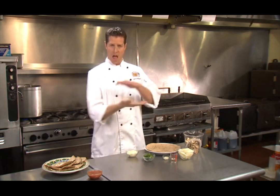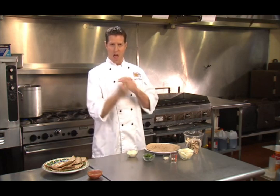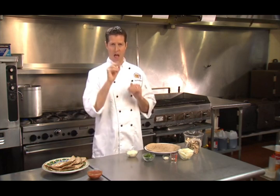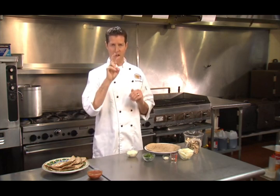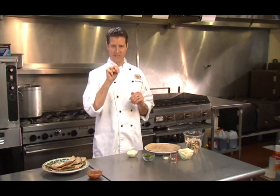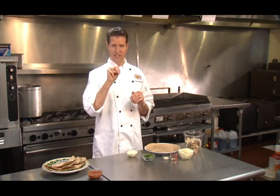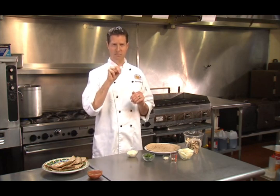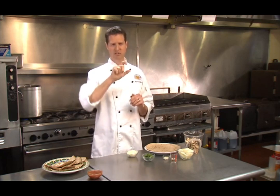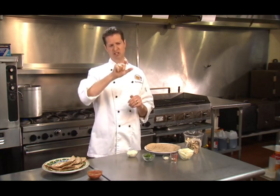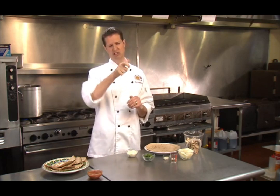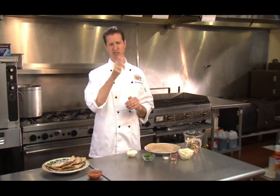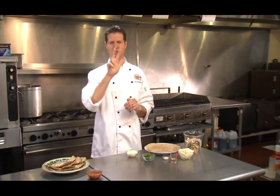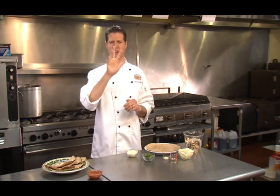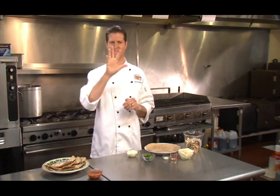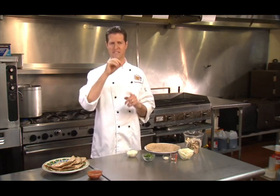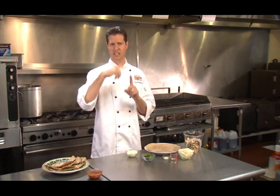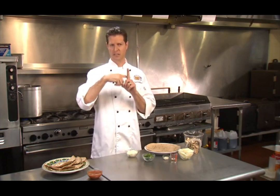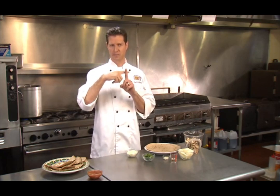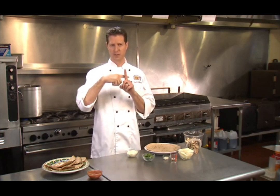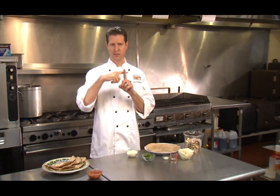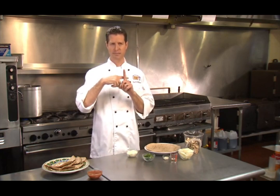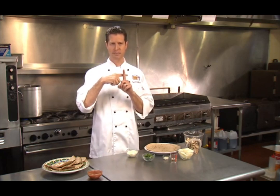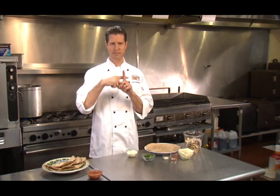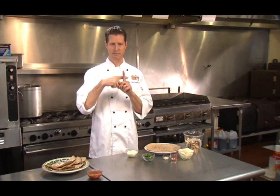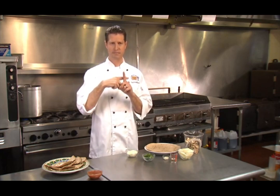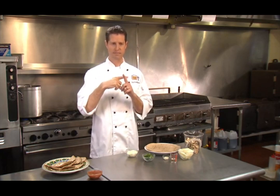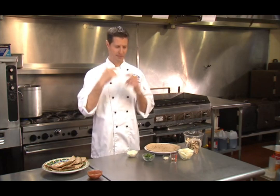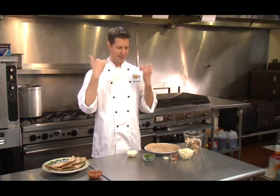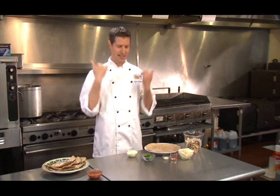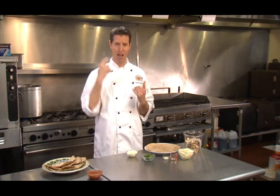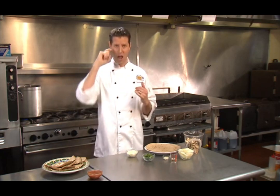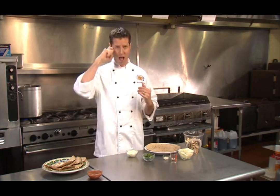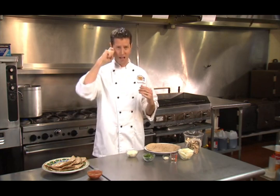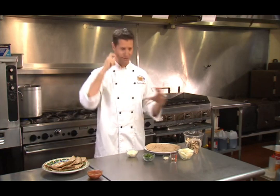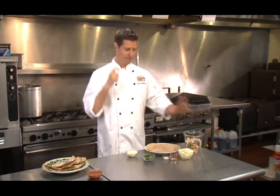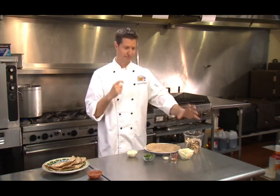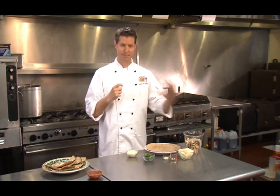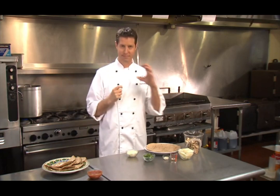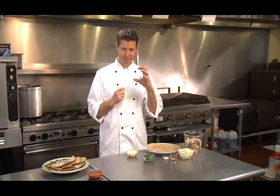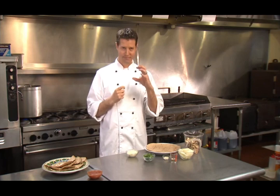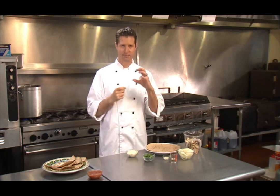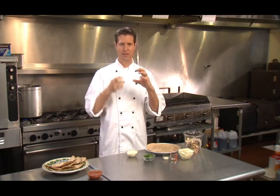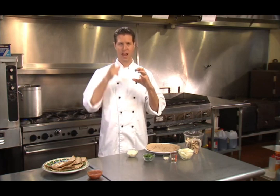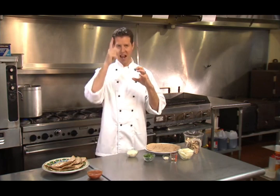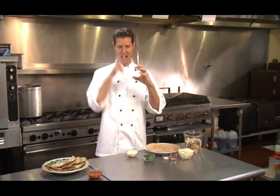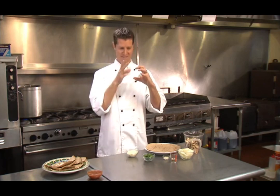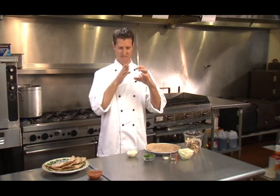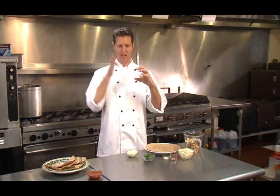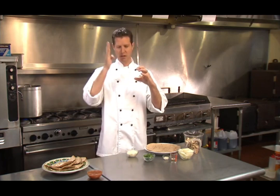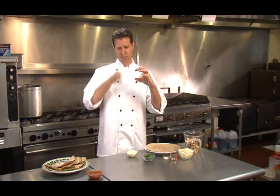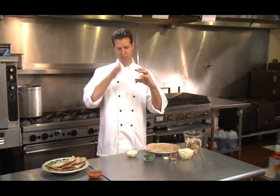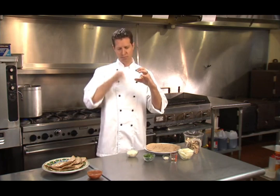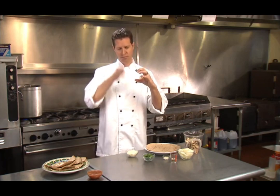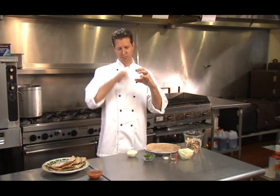Preheat oven to 350 degrees. Start by slicing a half an onion and setting it